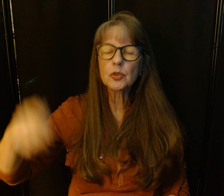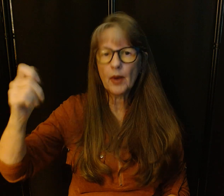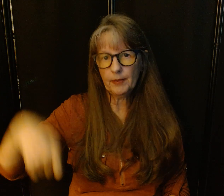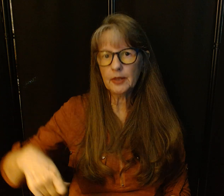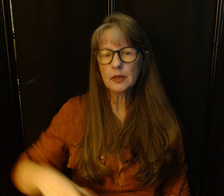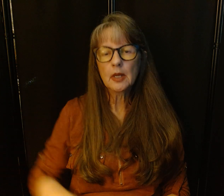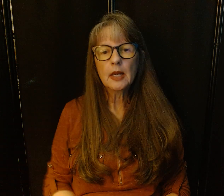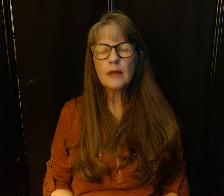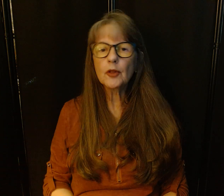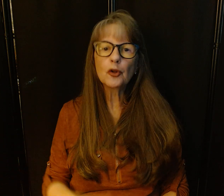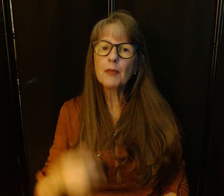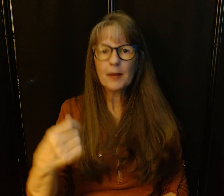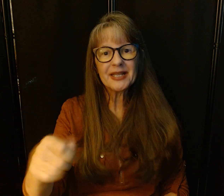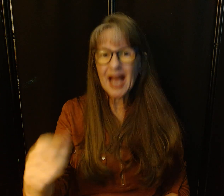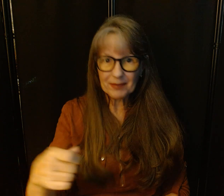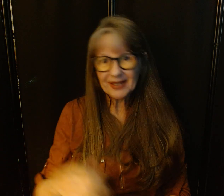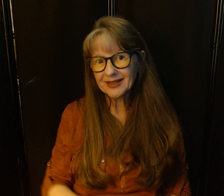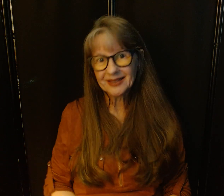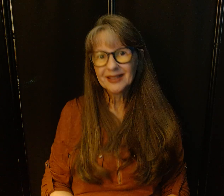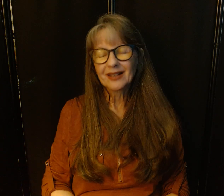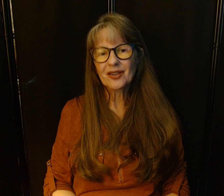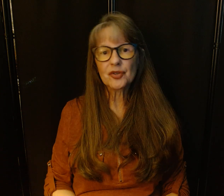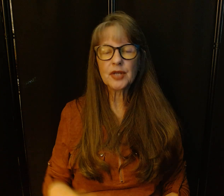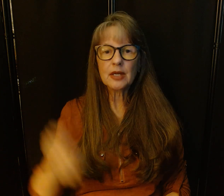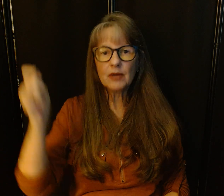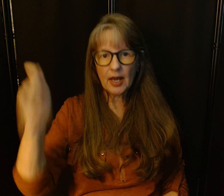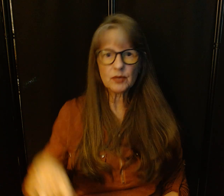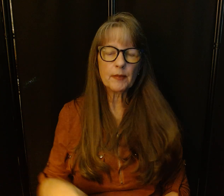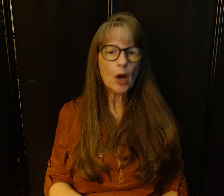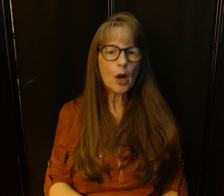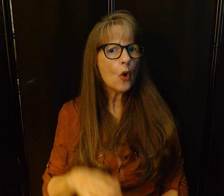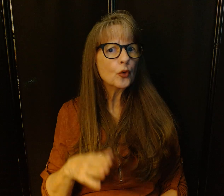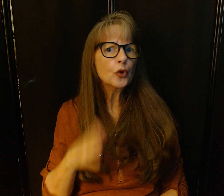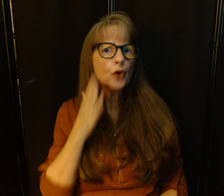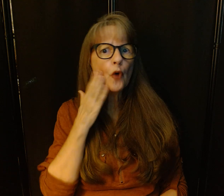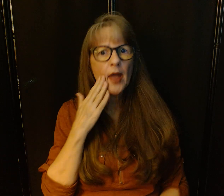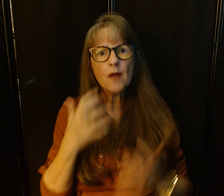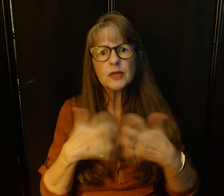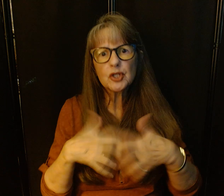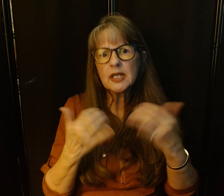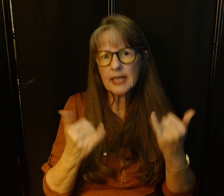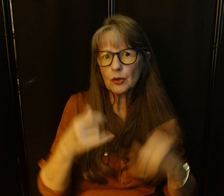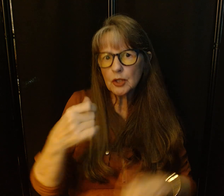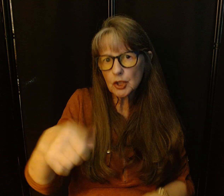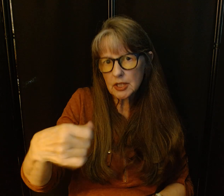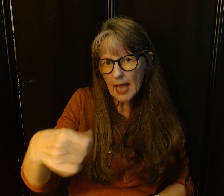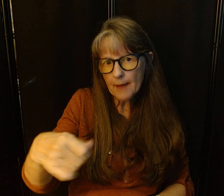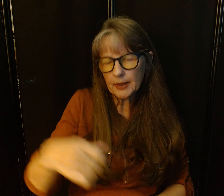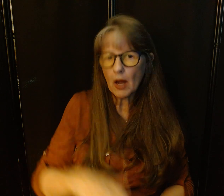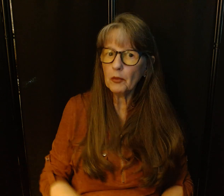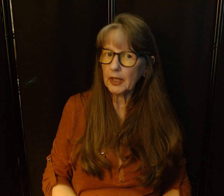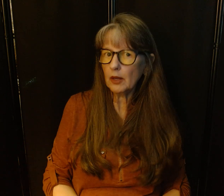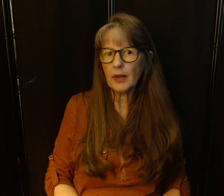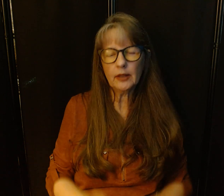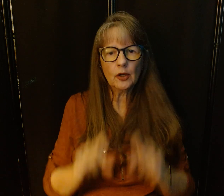it. Even though you might be tapping it, because they'll say, I swipe it. Oh, they have machines now. You can just tap it. Oh, really? Okay. They have the